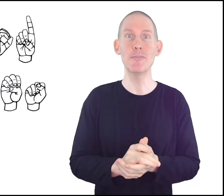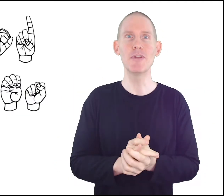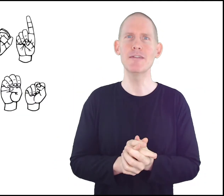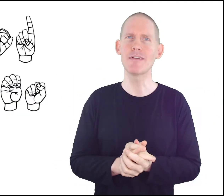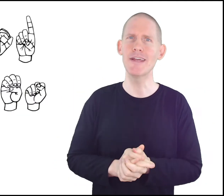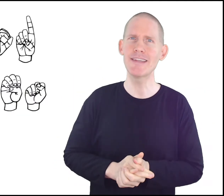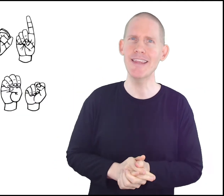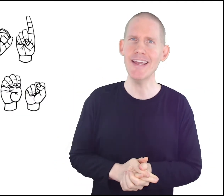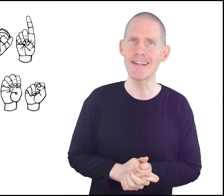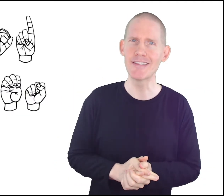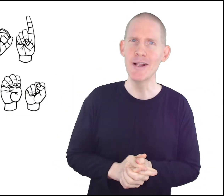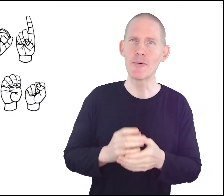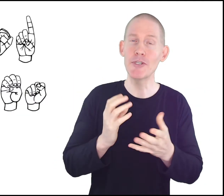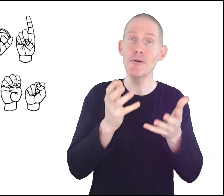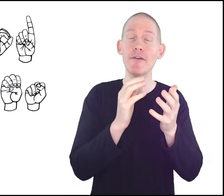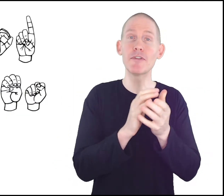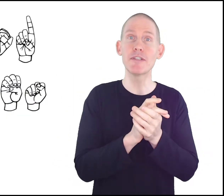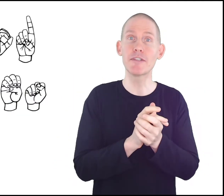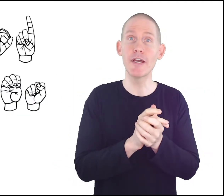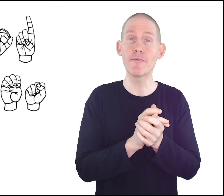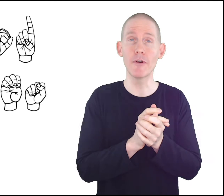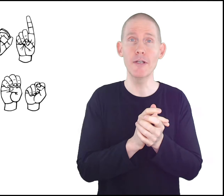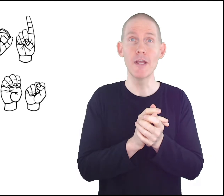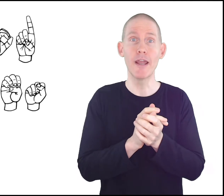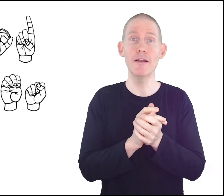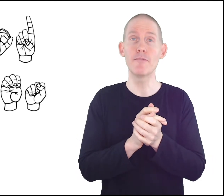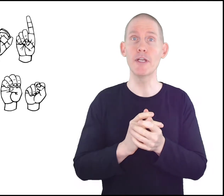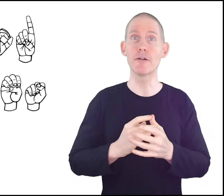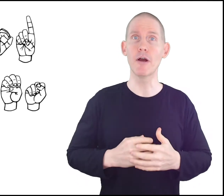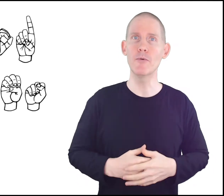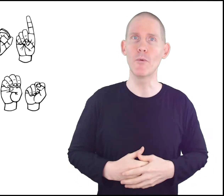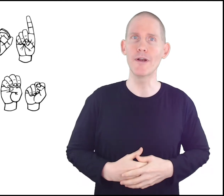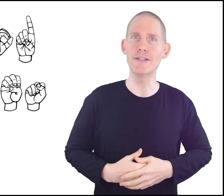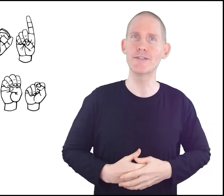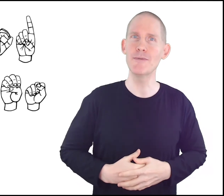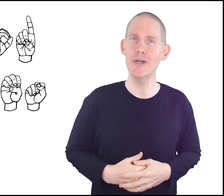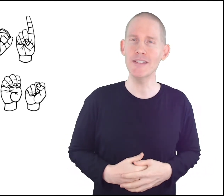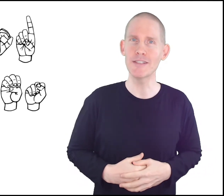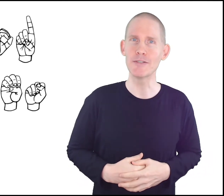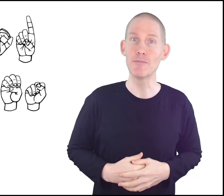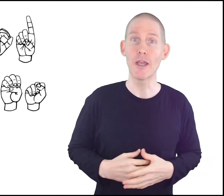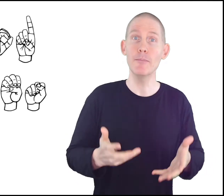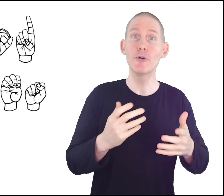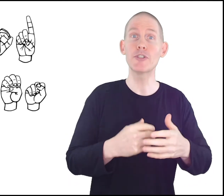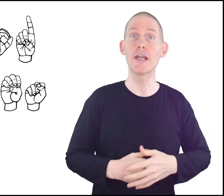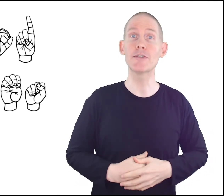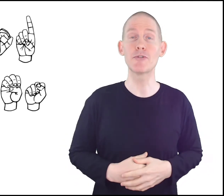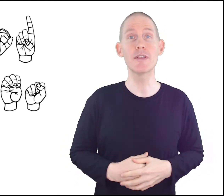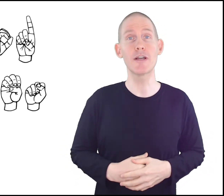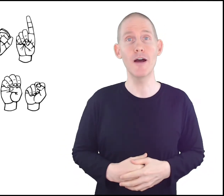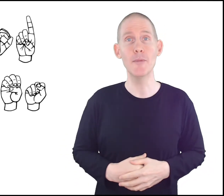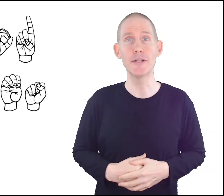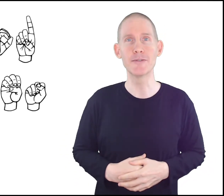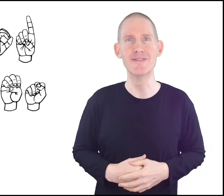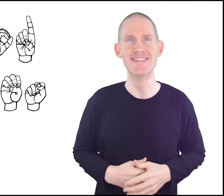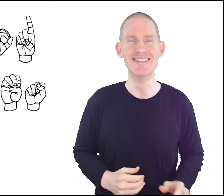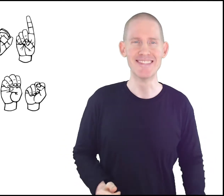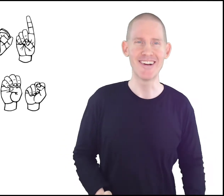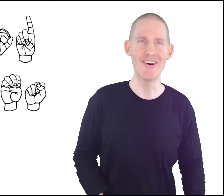Something like that, where you have to decipher it and figure out what is the message and put your answer in the comments.